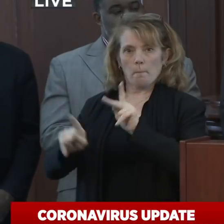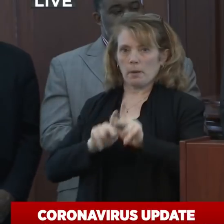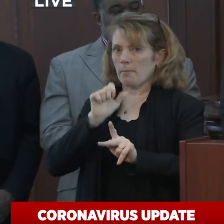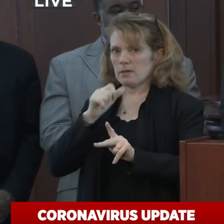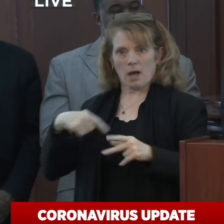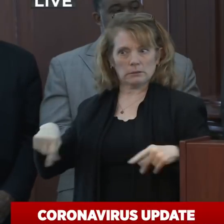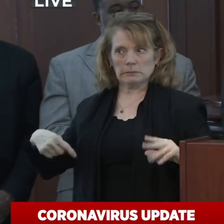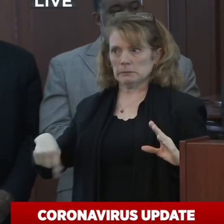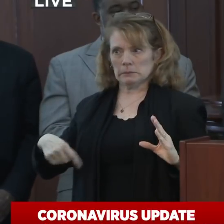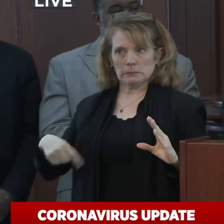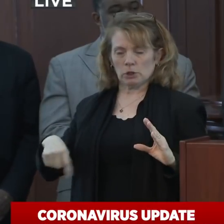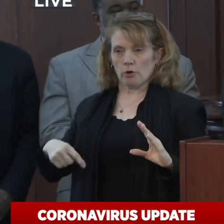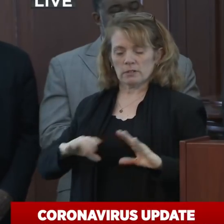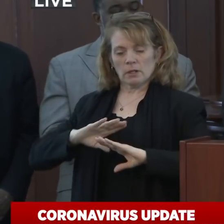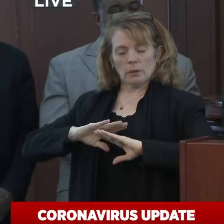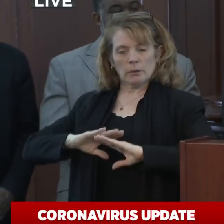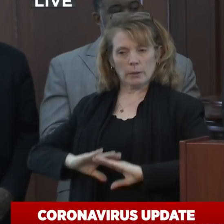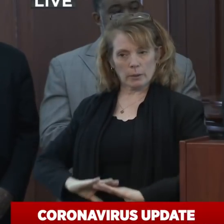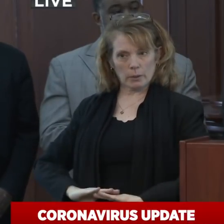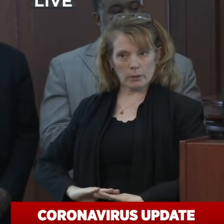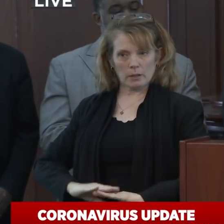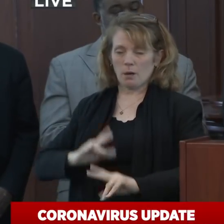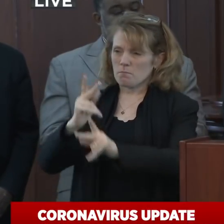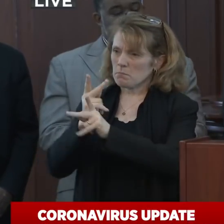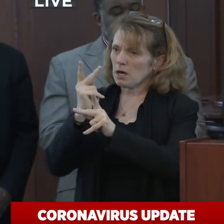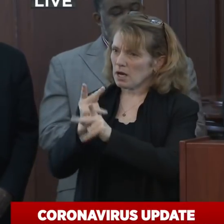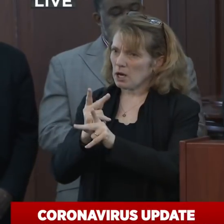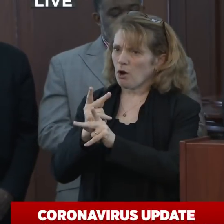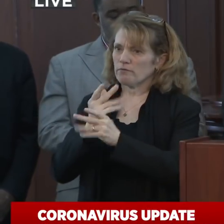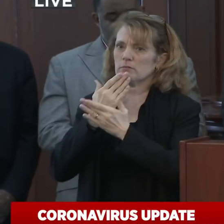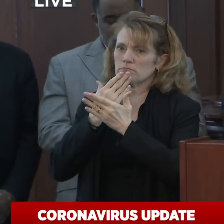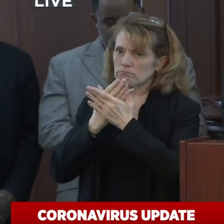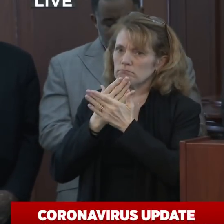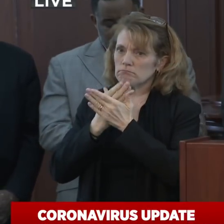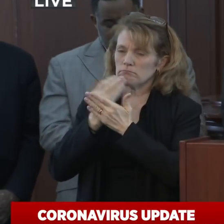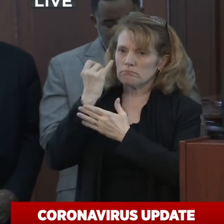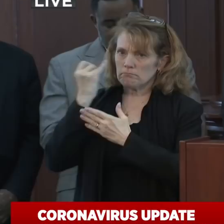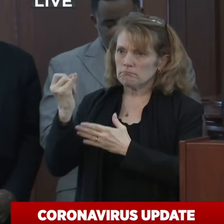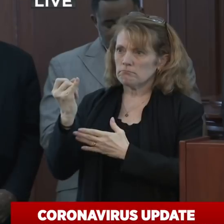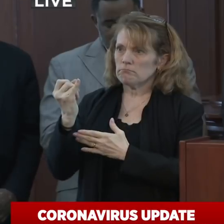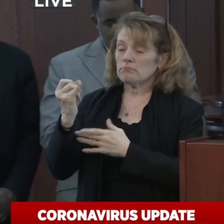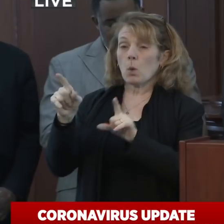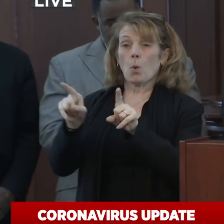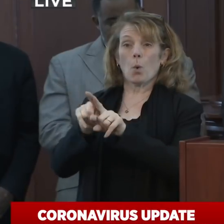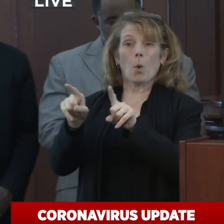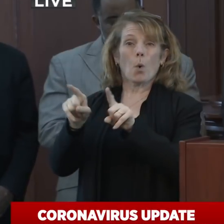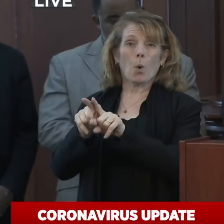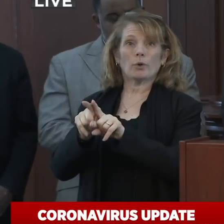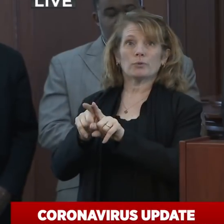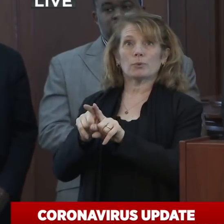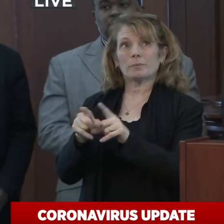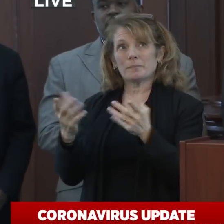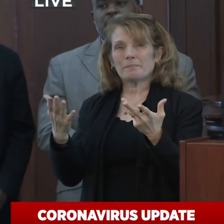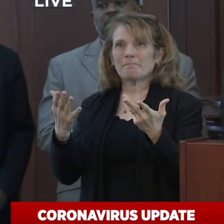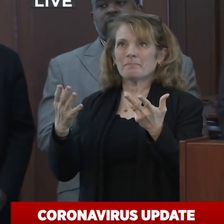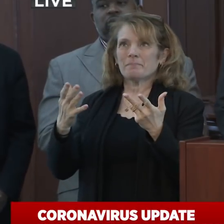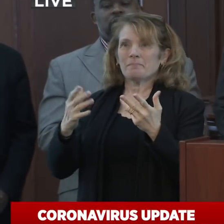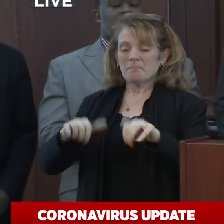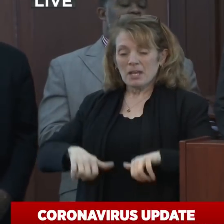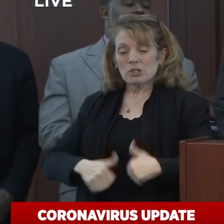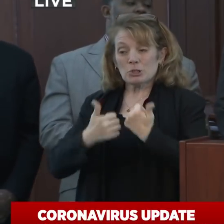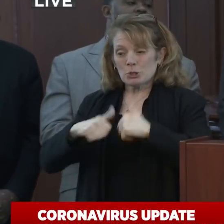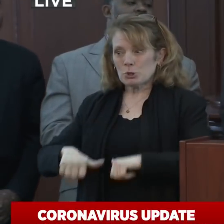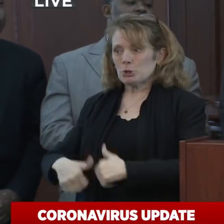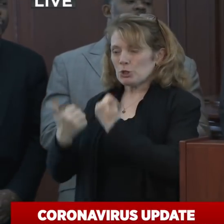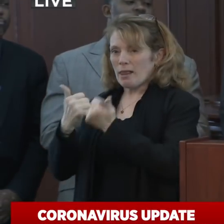nervous. Being careful is always great. Again, these kind of small challenges bring